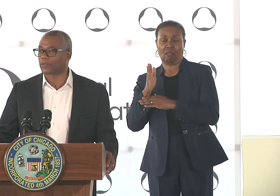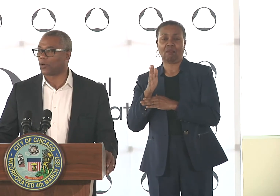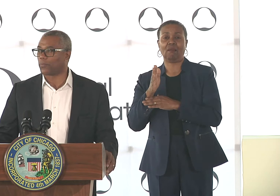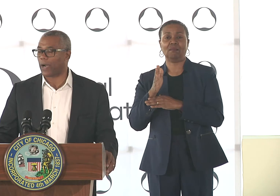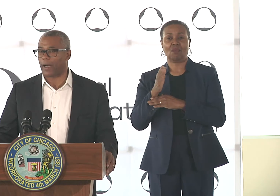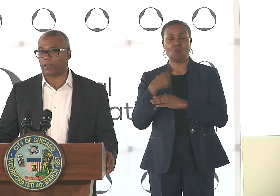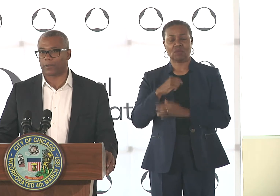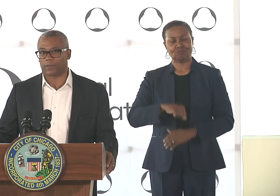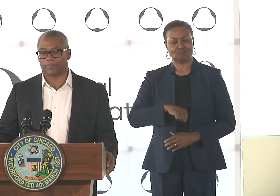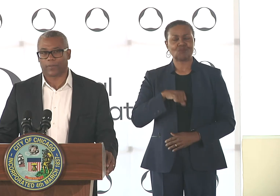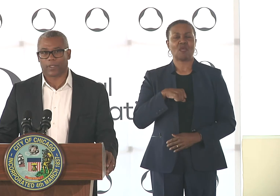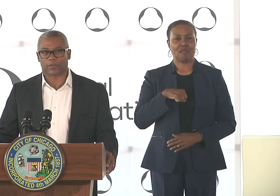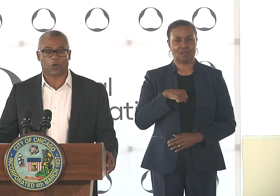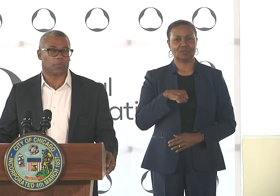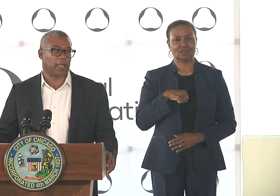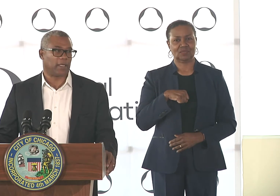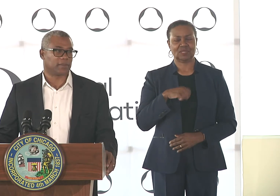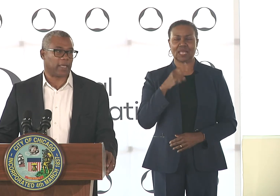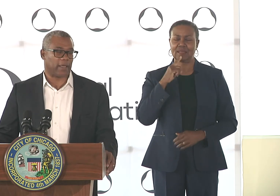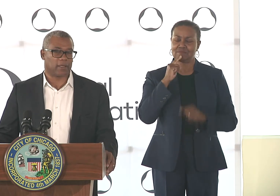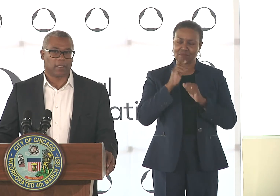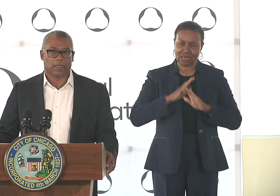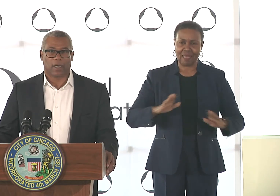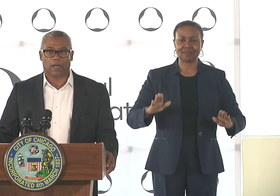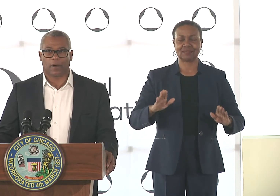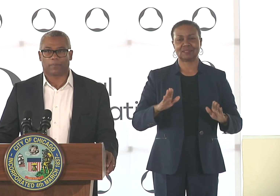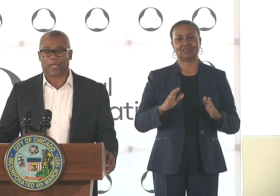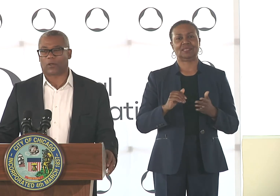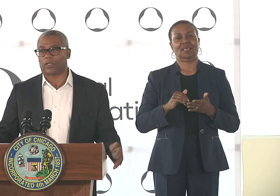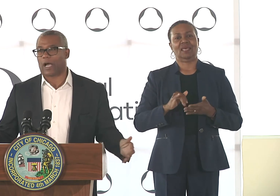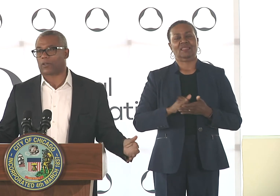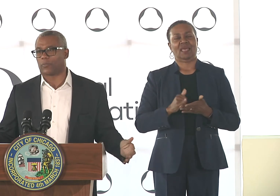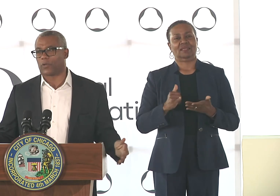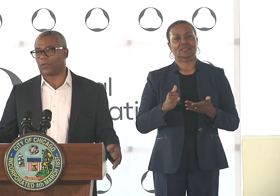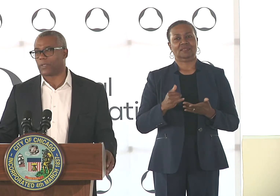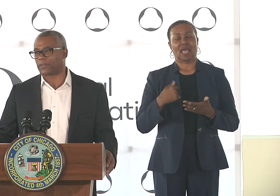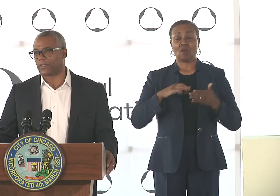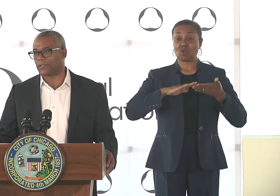we are so proud and so blessed that not only